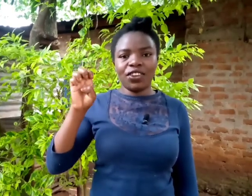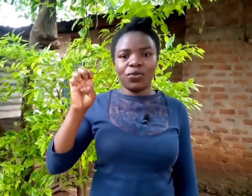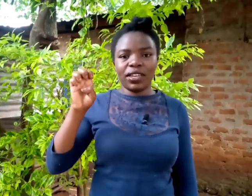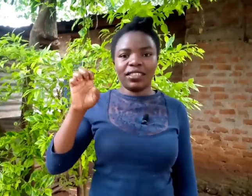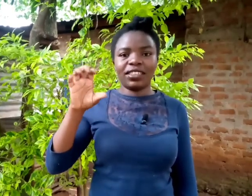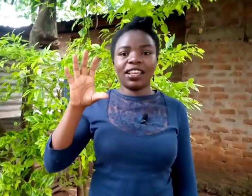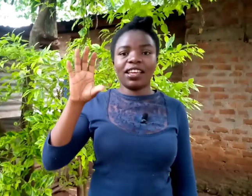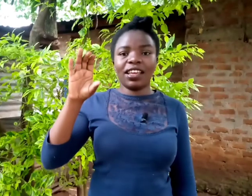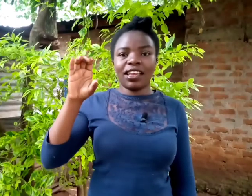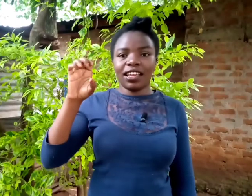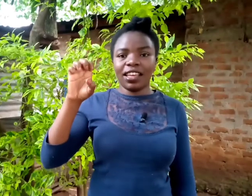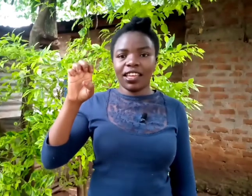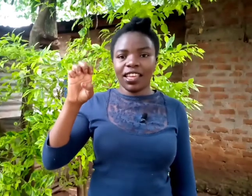inwards. E.